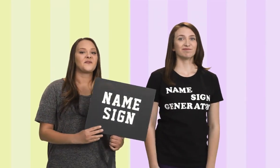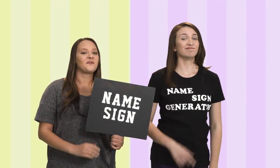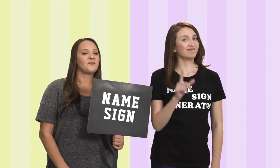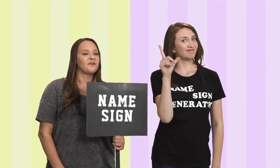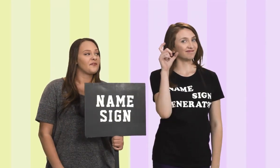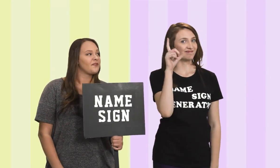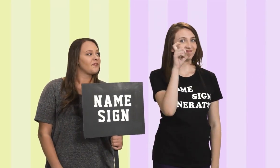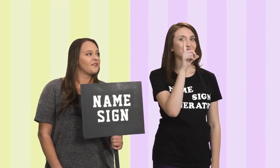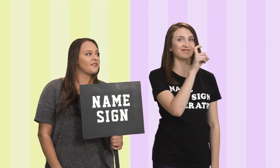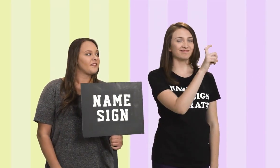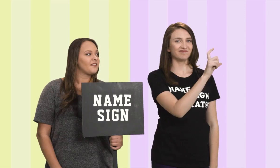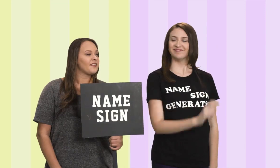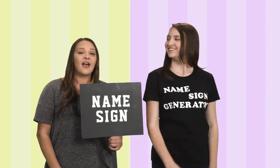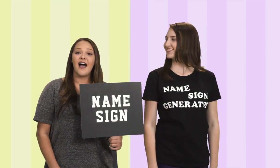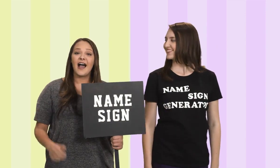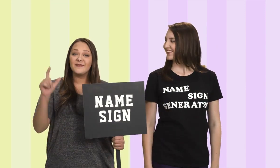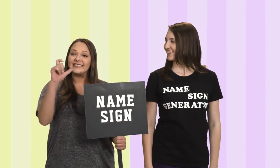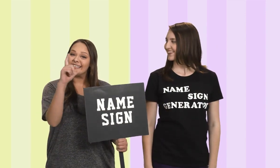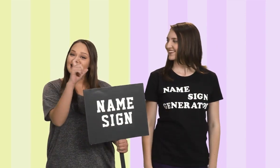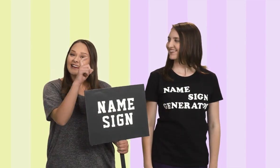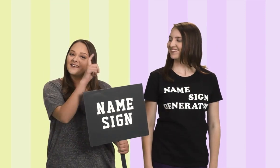It's a name sign. I'm Lexi.